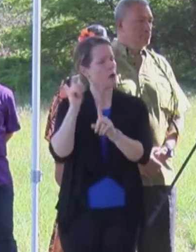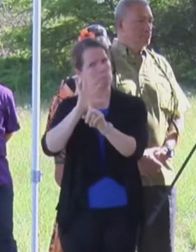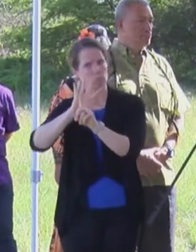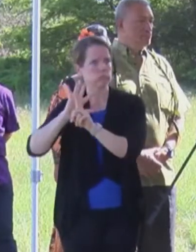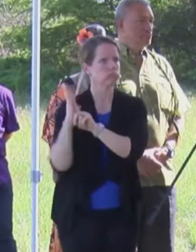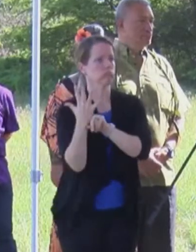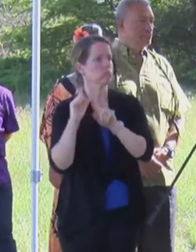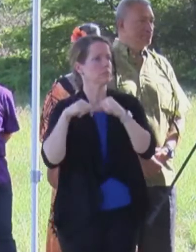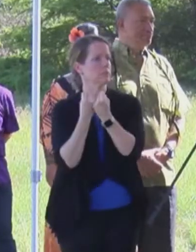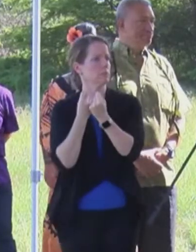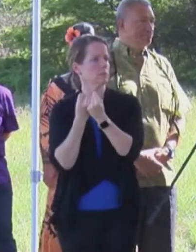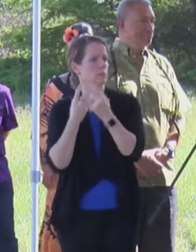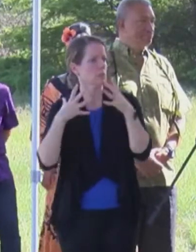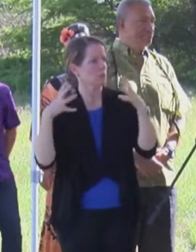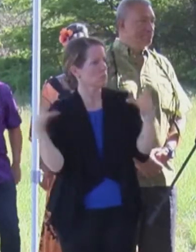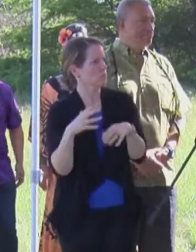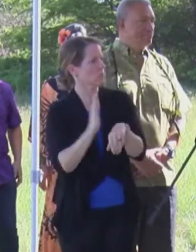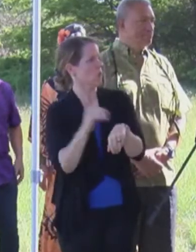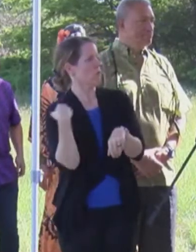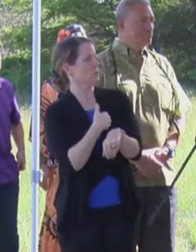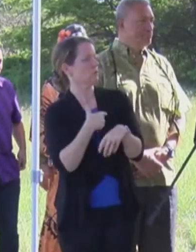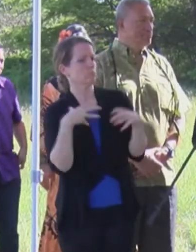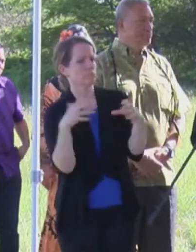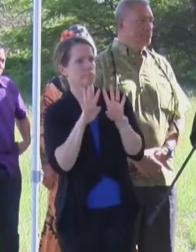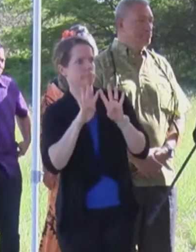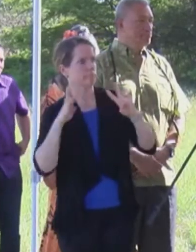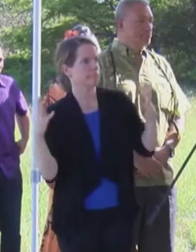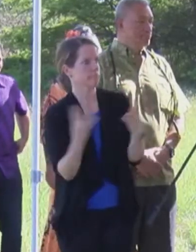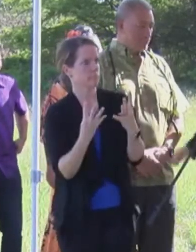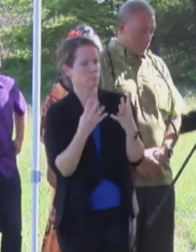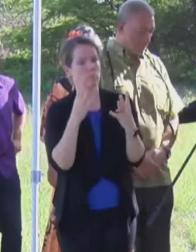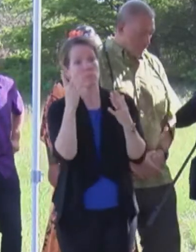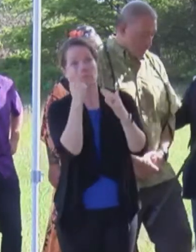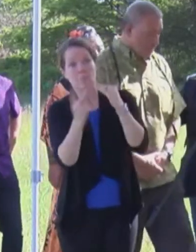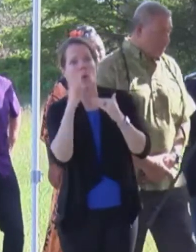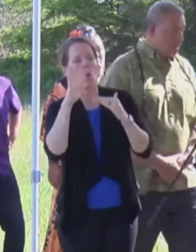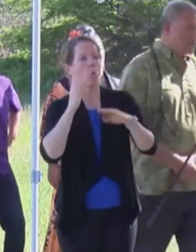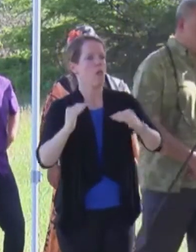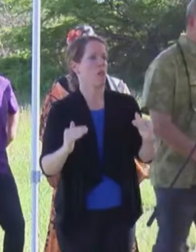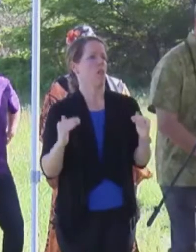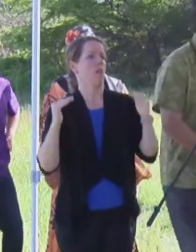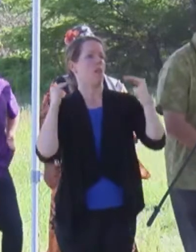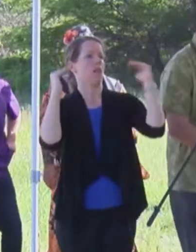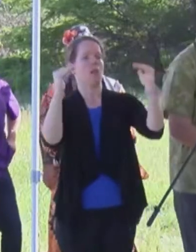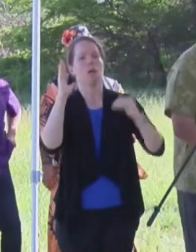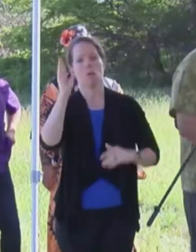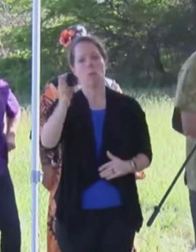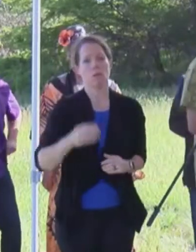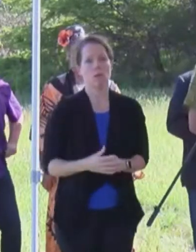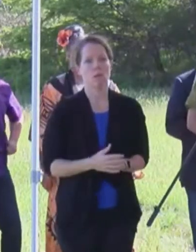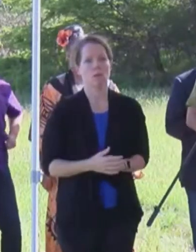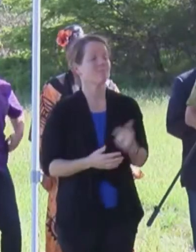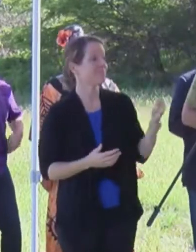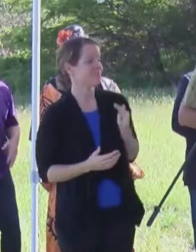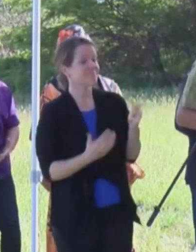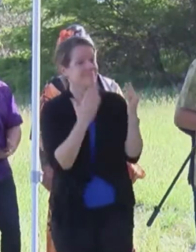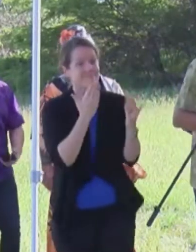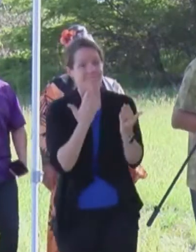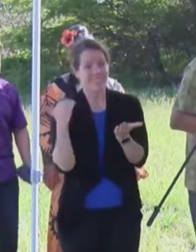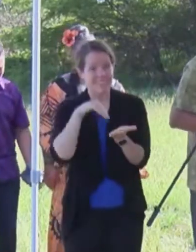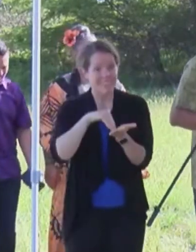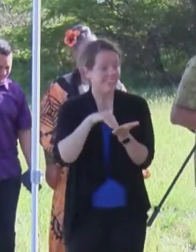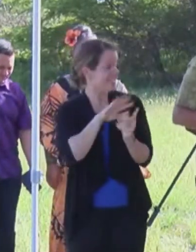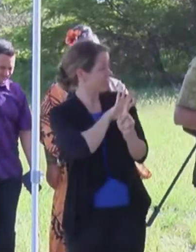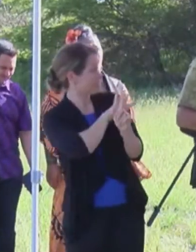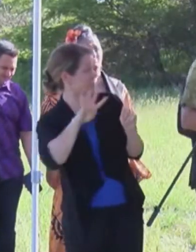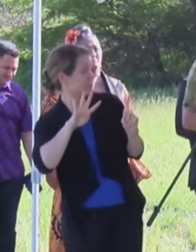So we're grateful for this hui. It will make a large difference. Yeah, I just want to say thank you again to all of our partners behind